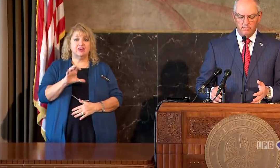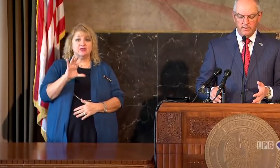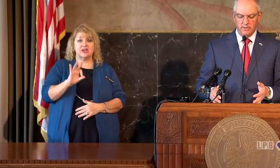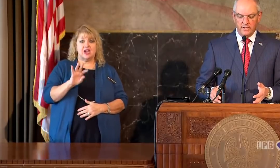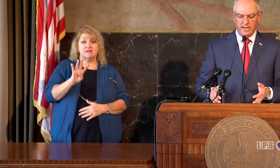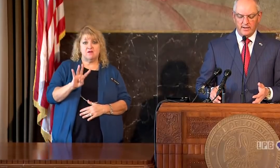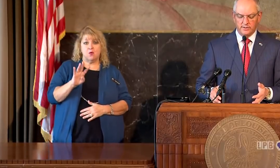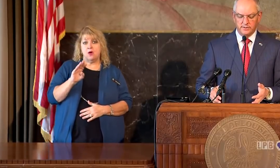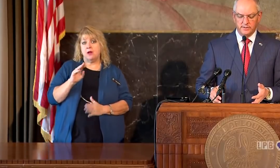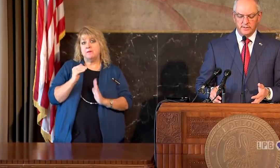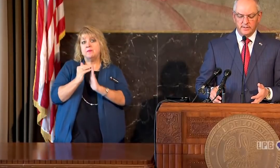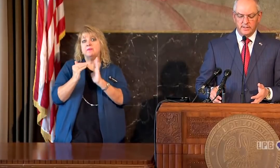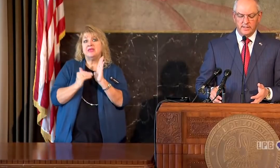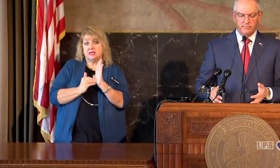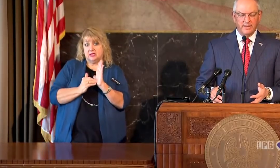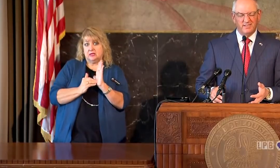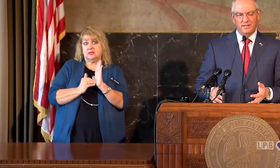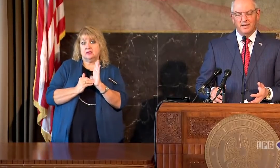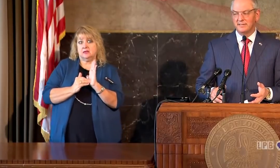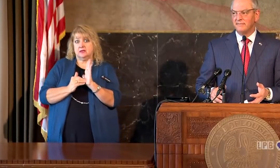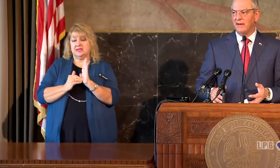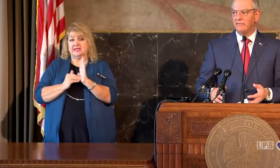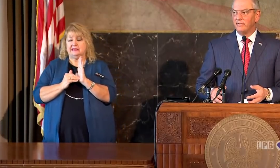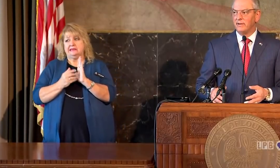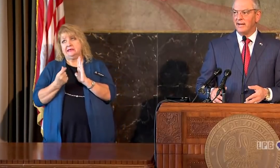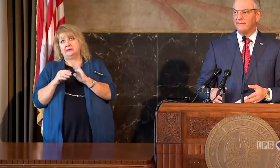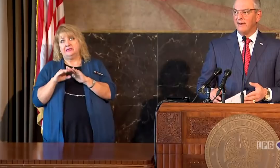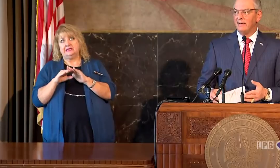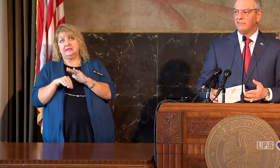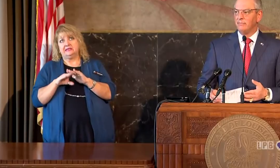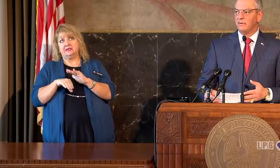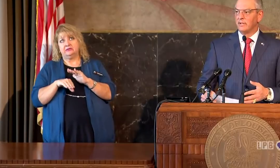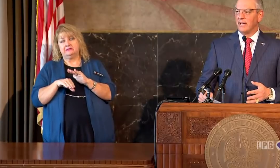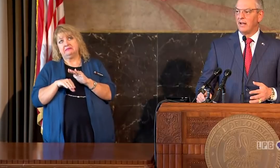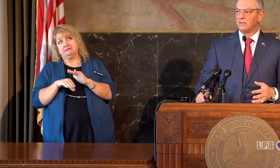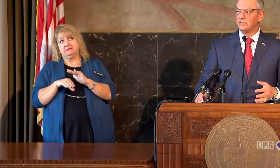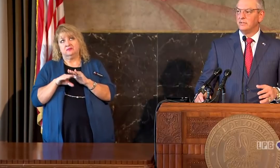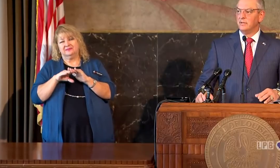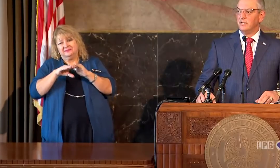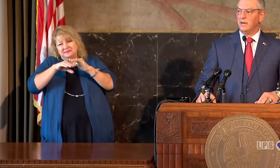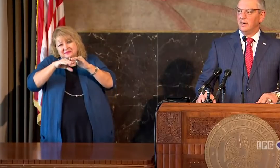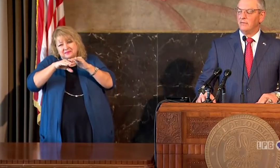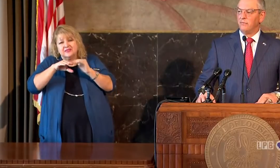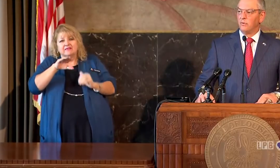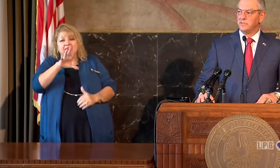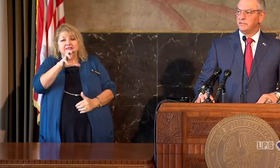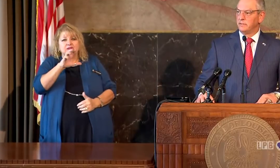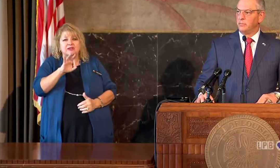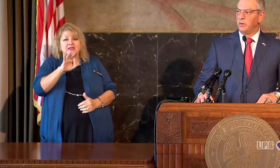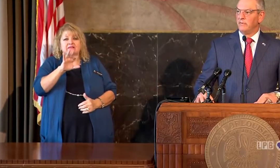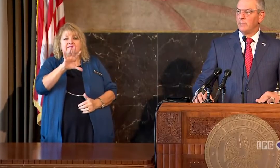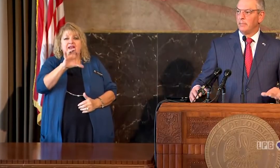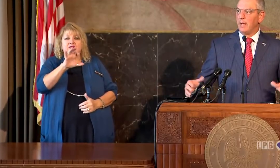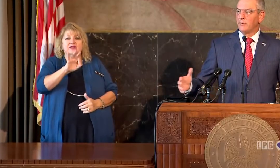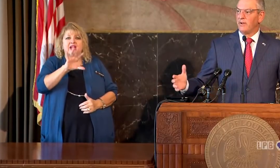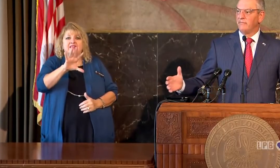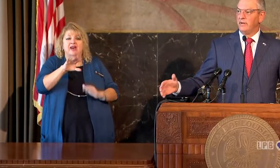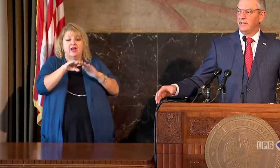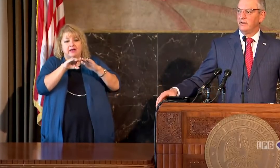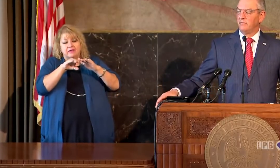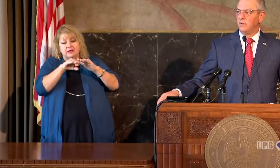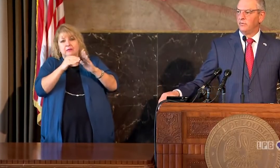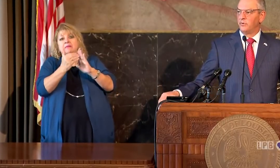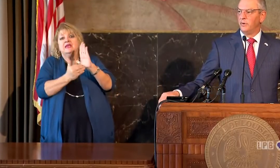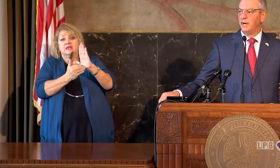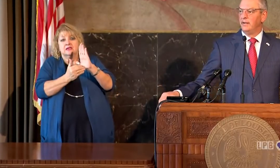$594 million, right, a little less than $595 million for community development block grant